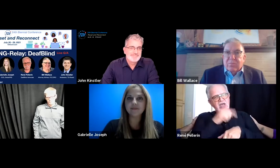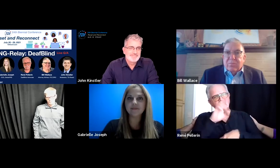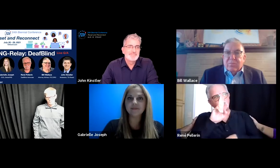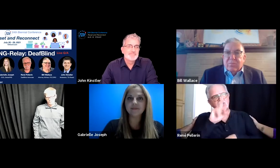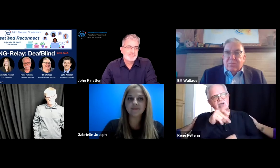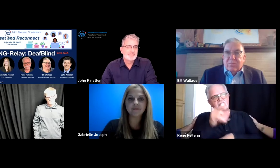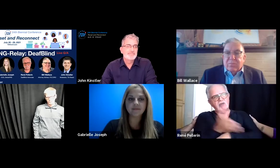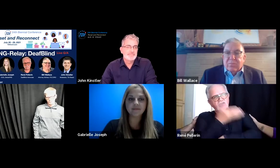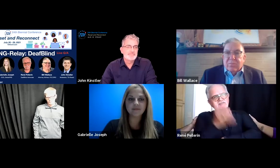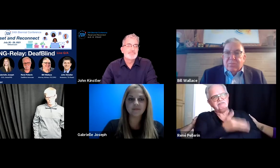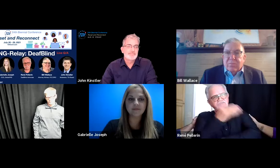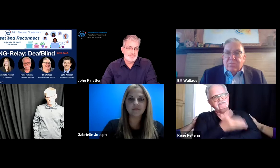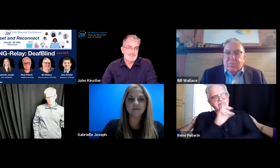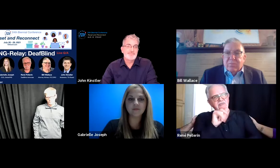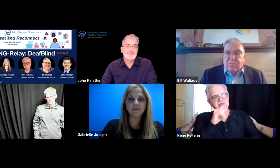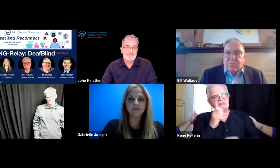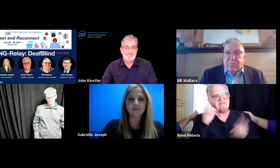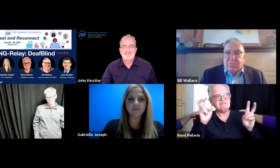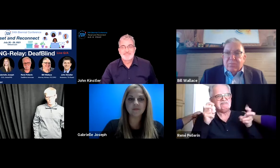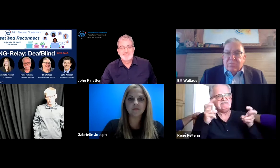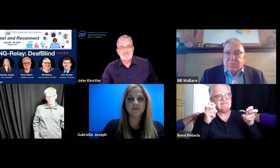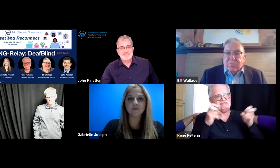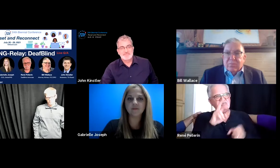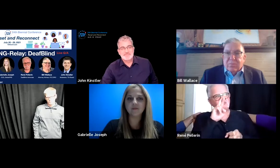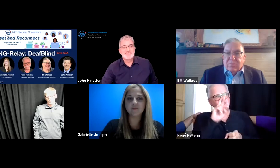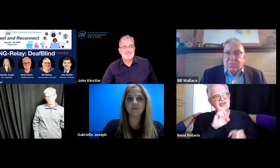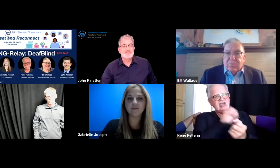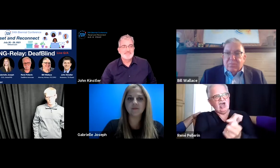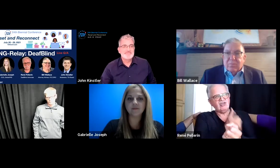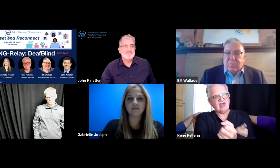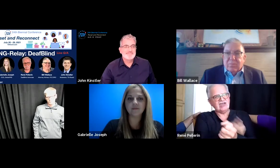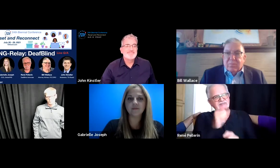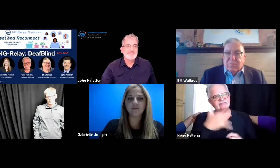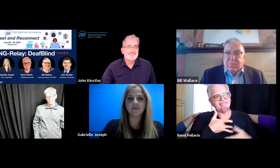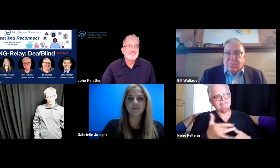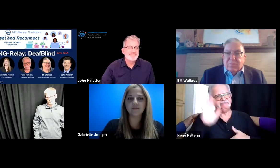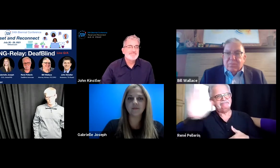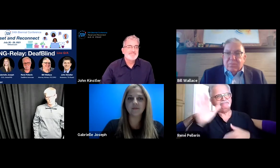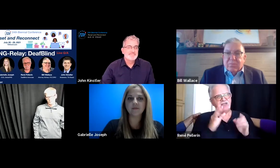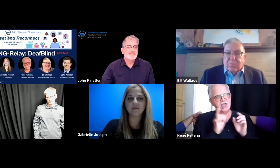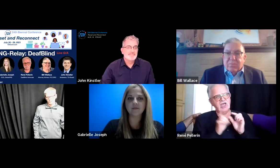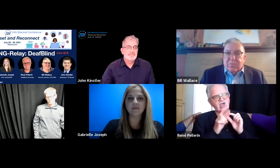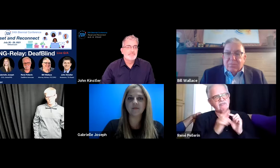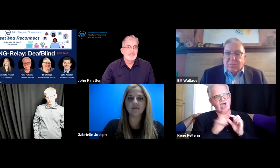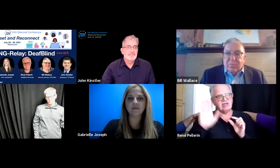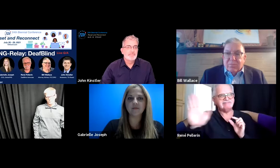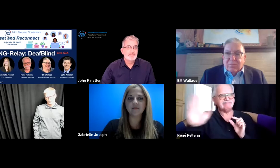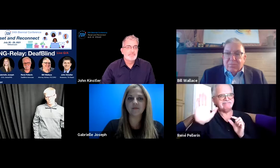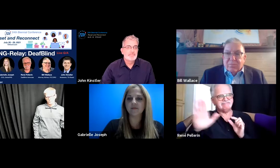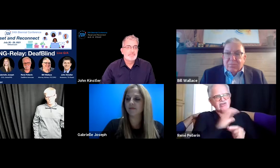Now, it's been 10 years and it's time to update, to revise and